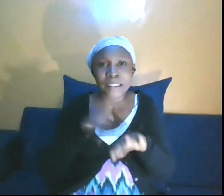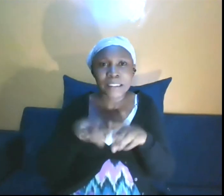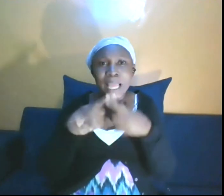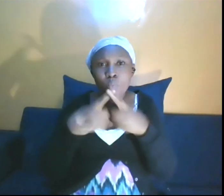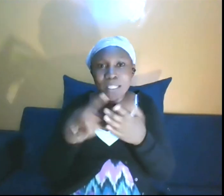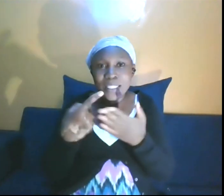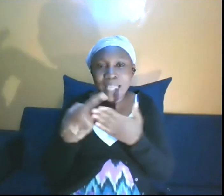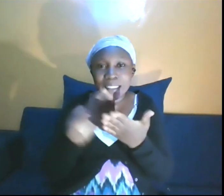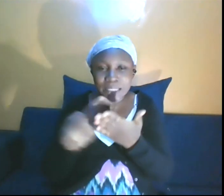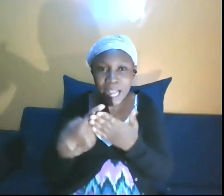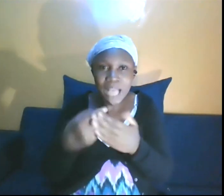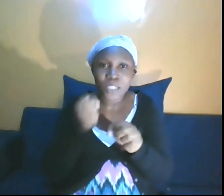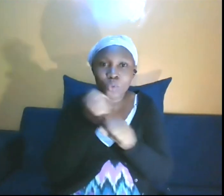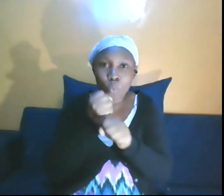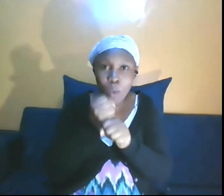shall